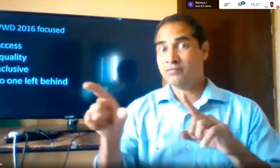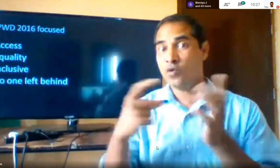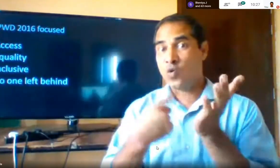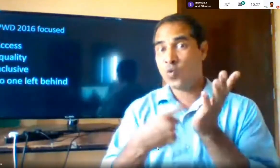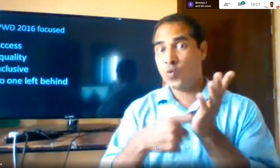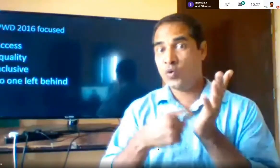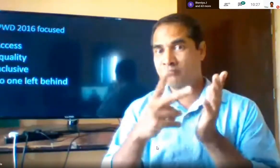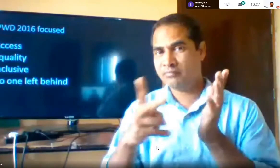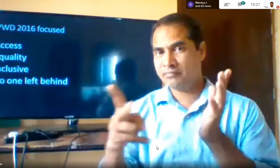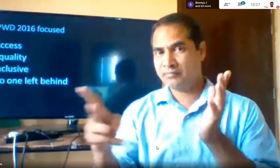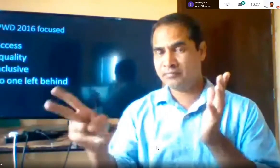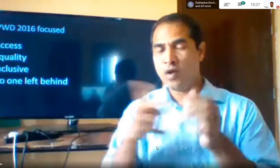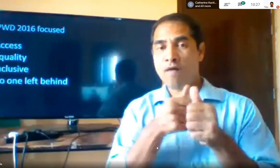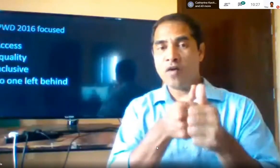their own rights.